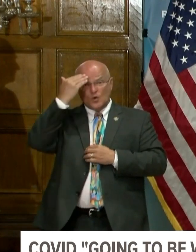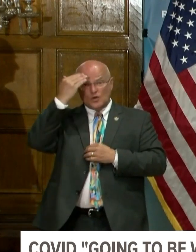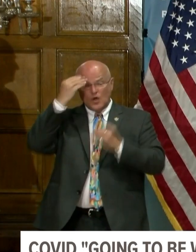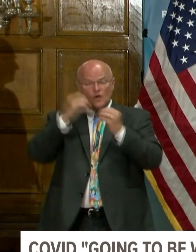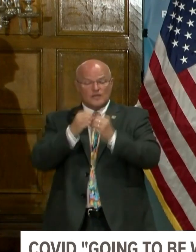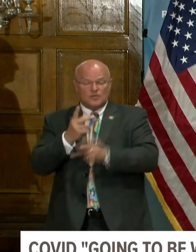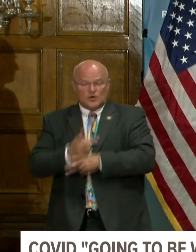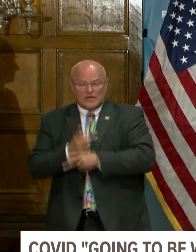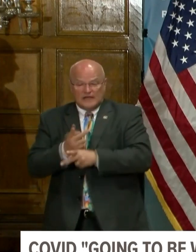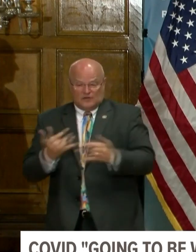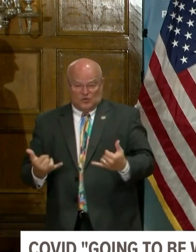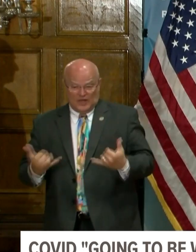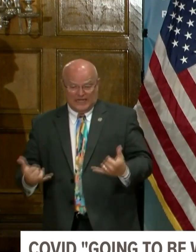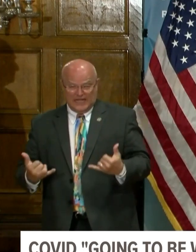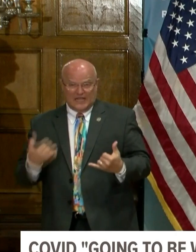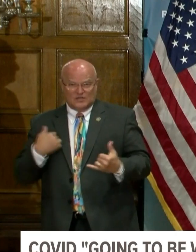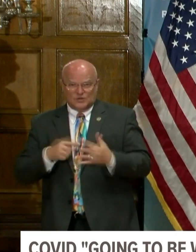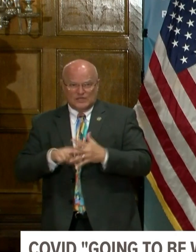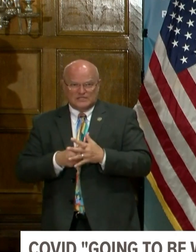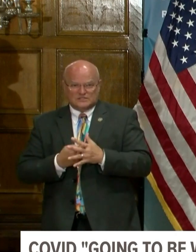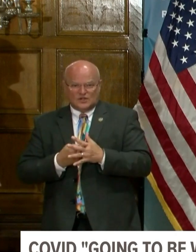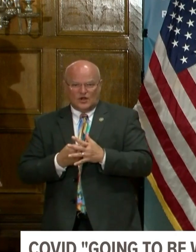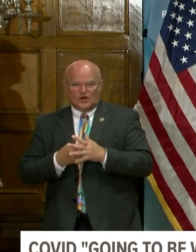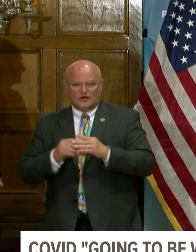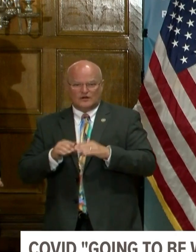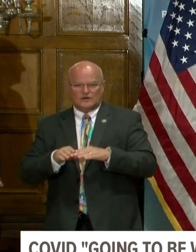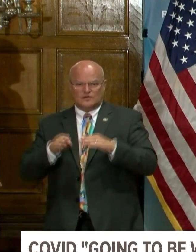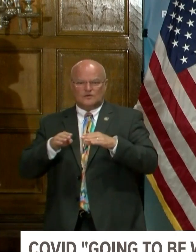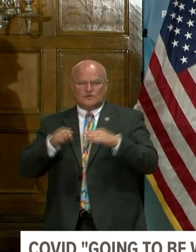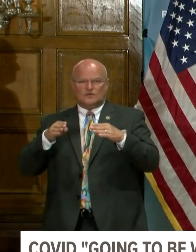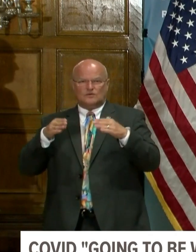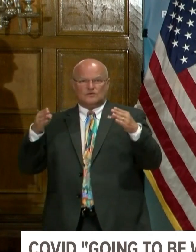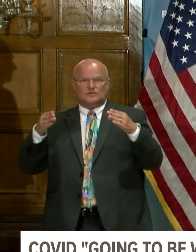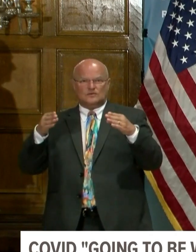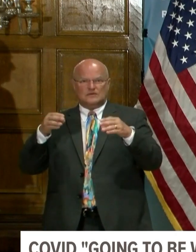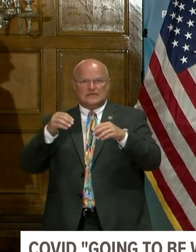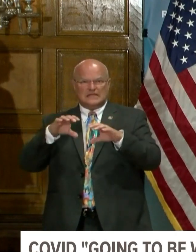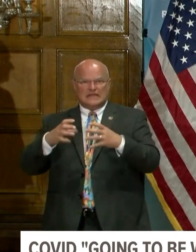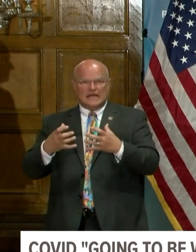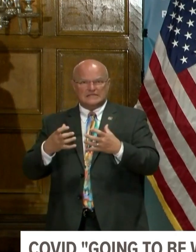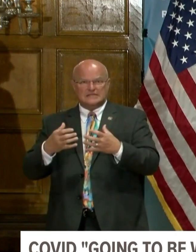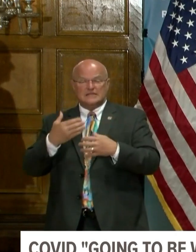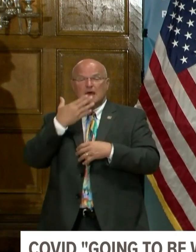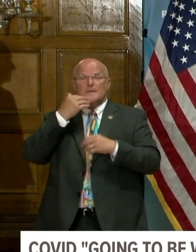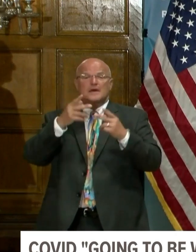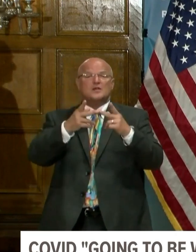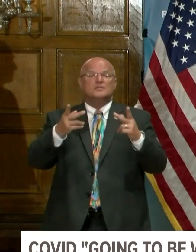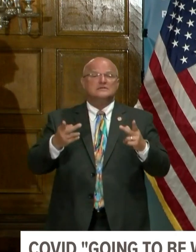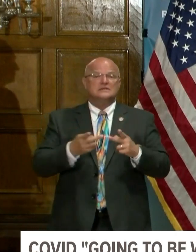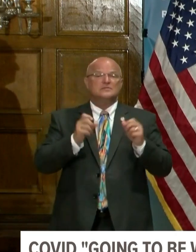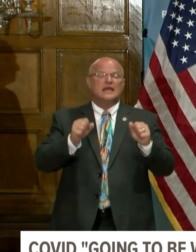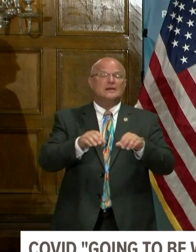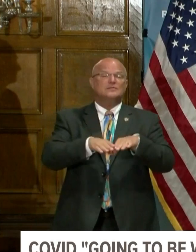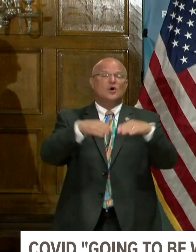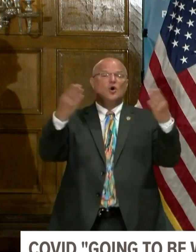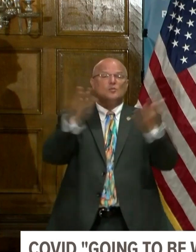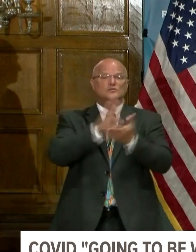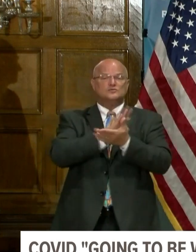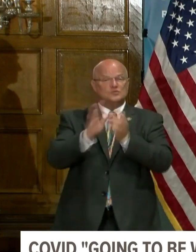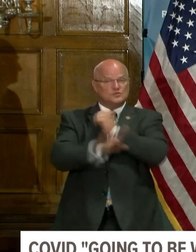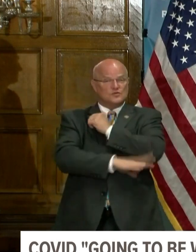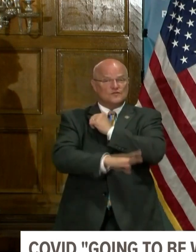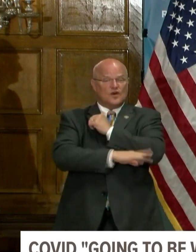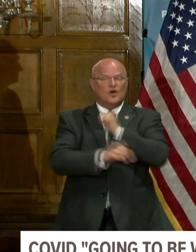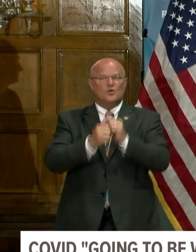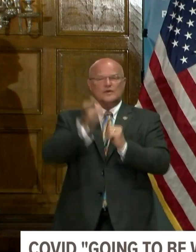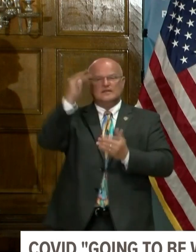we are right now, as we start re-engaging on-site, that puts us in a better position to be able to open schools in the fall with